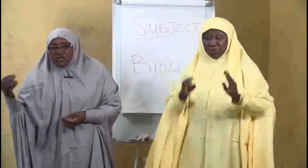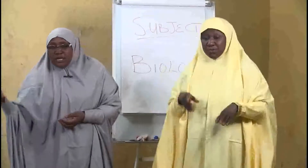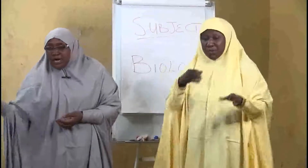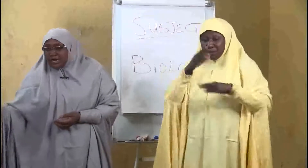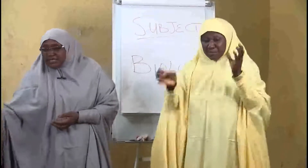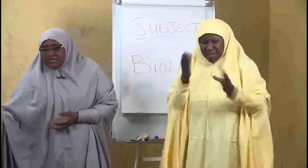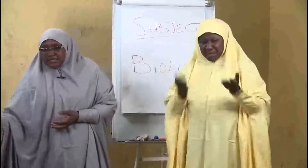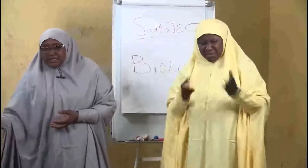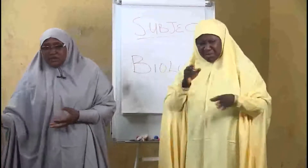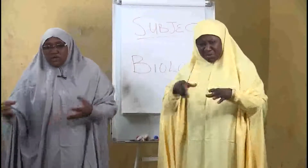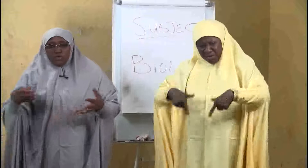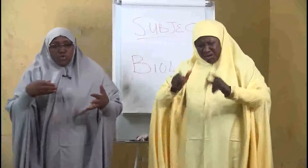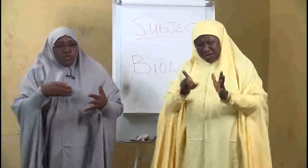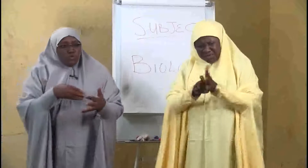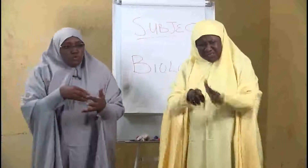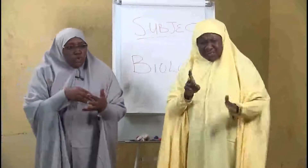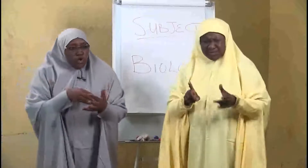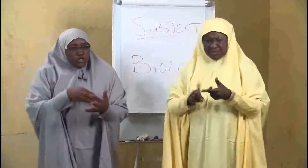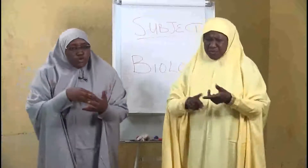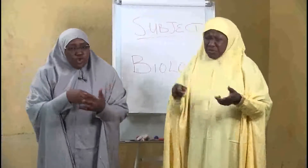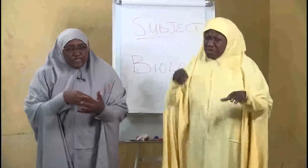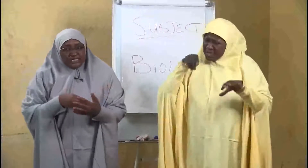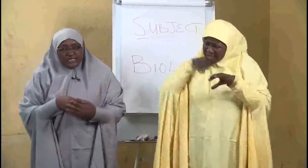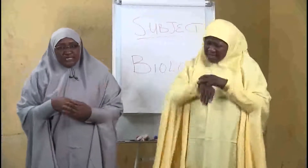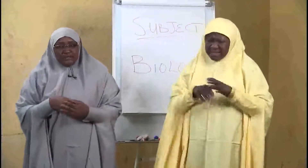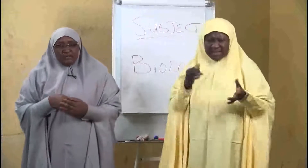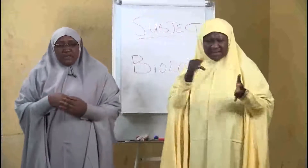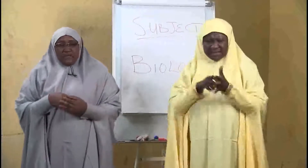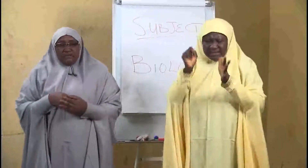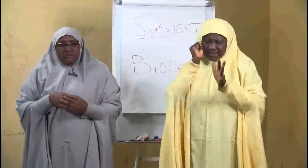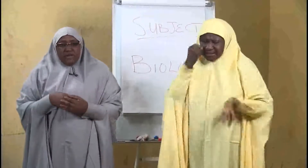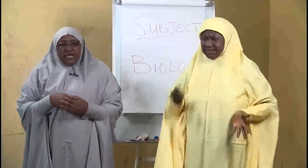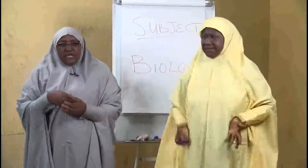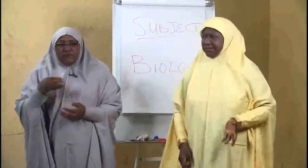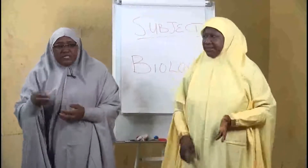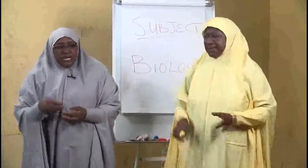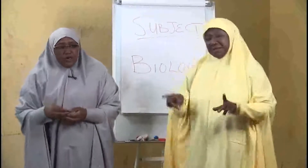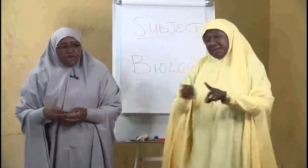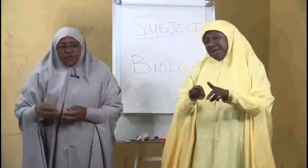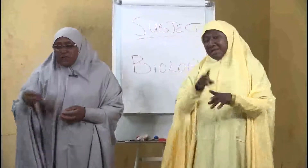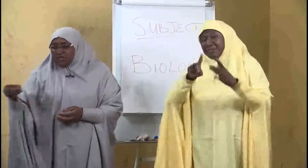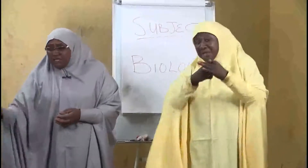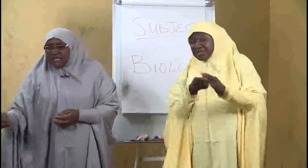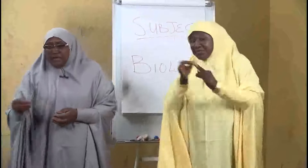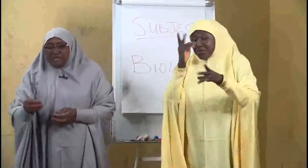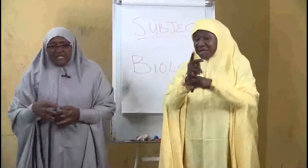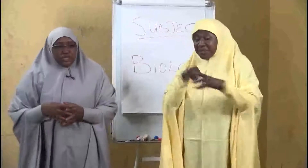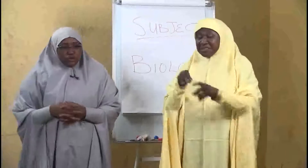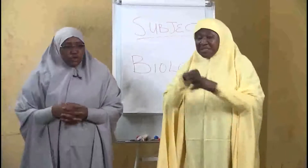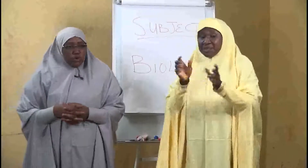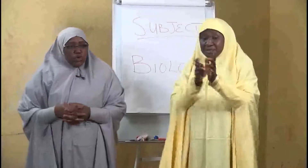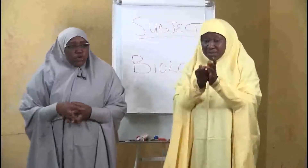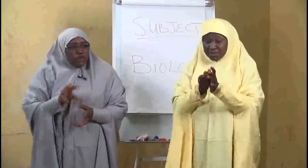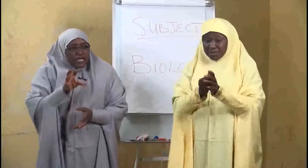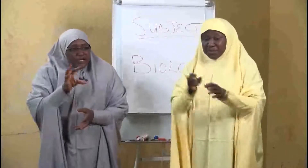allowed insects to go into your seed, Like beans now, if you keep beans and maize in